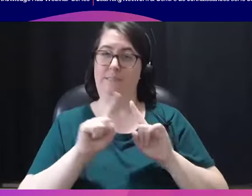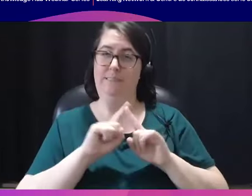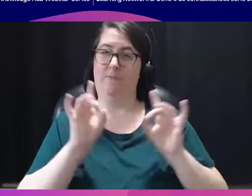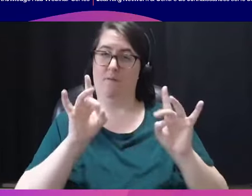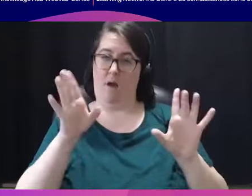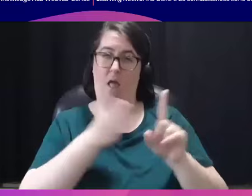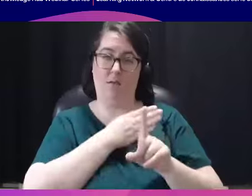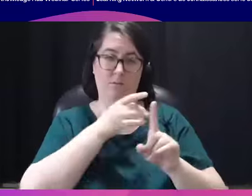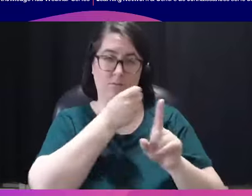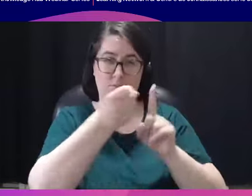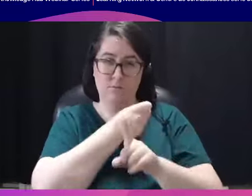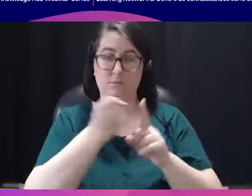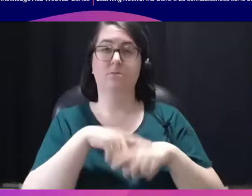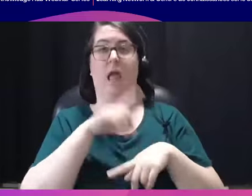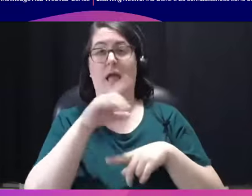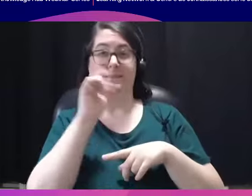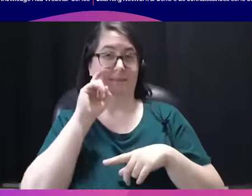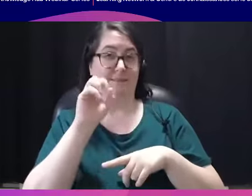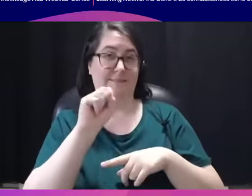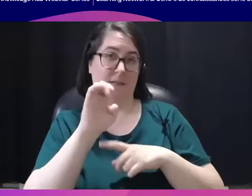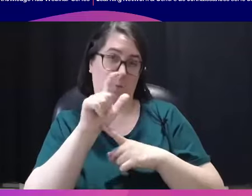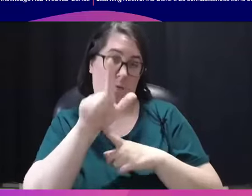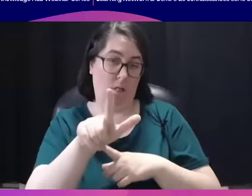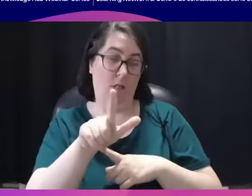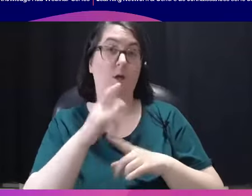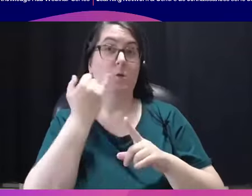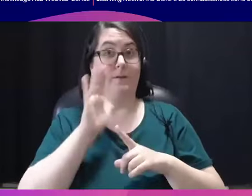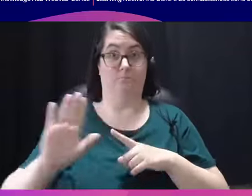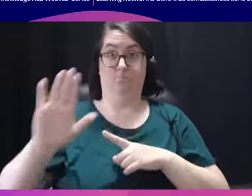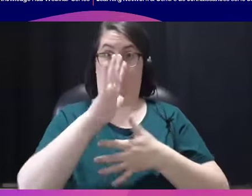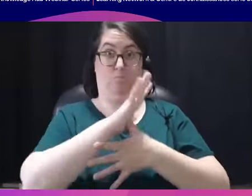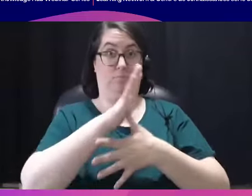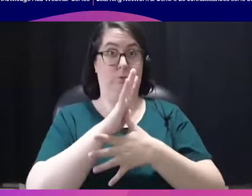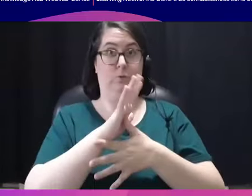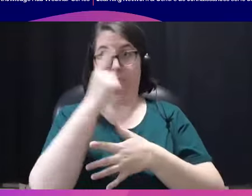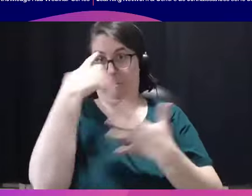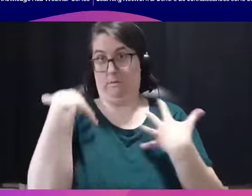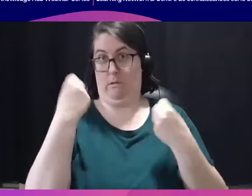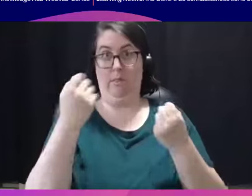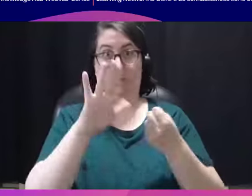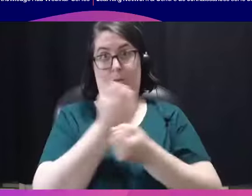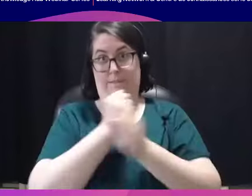and to encourage everyone to prioritize their own safety and security during this webinar.